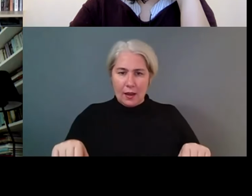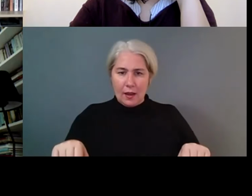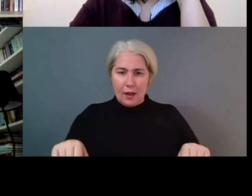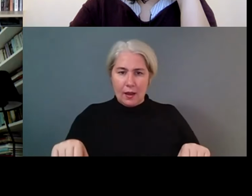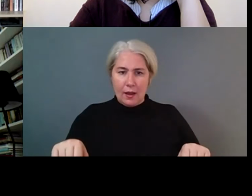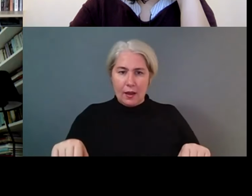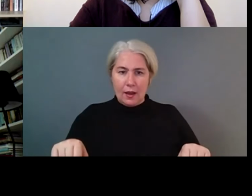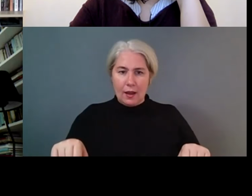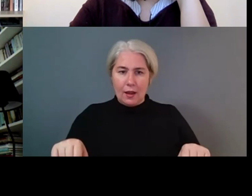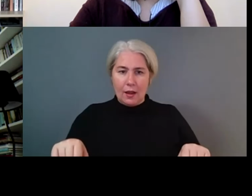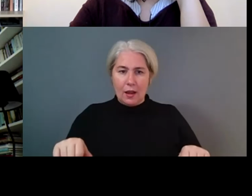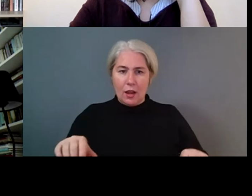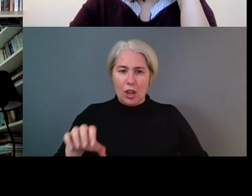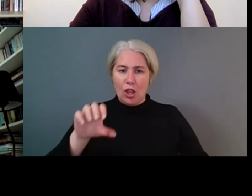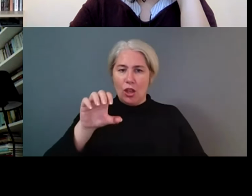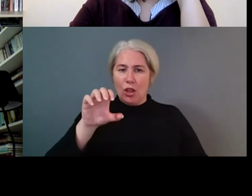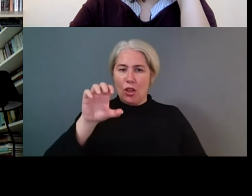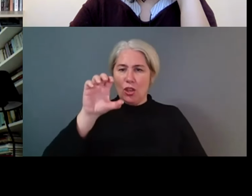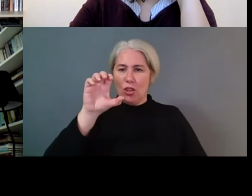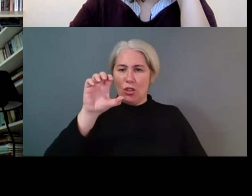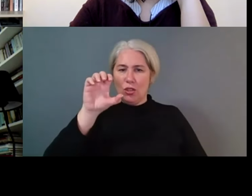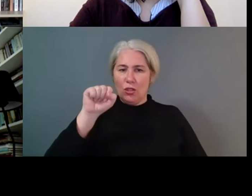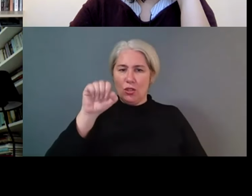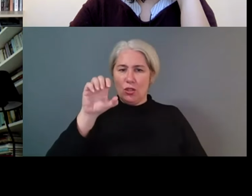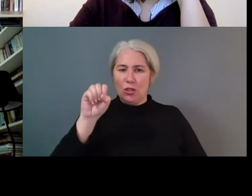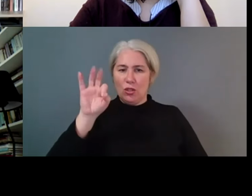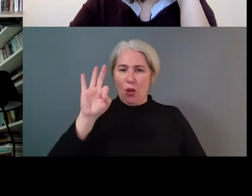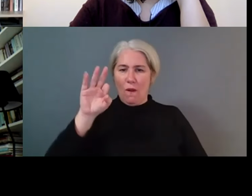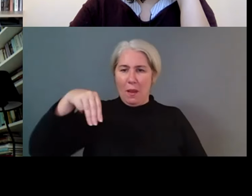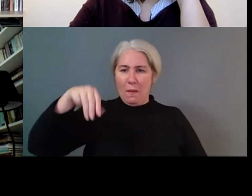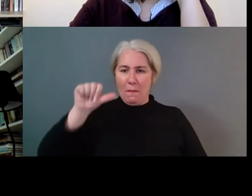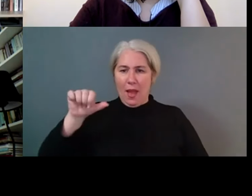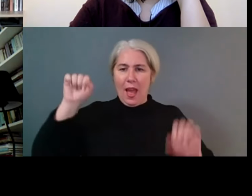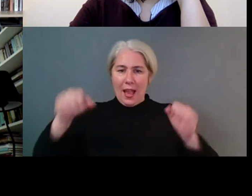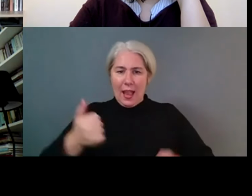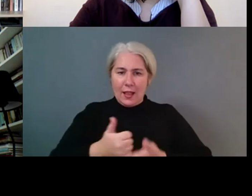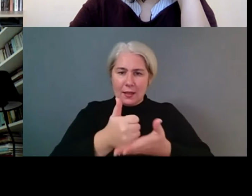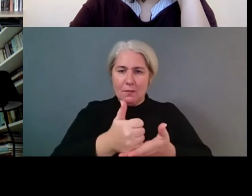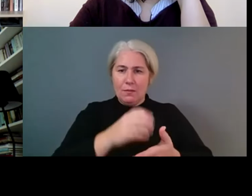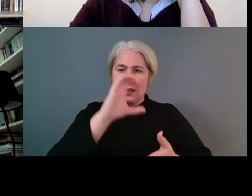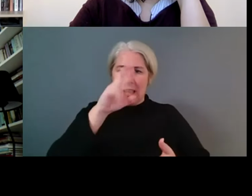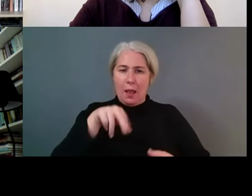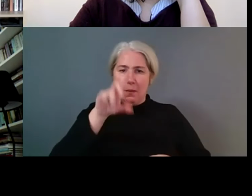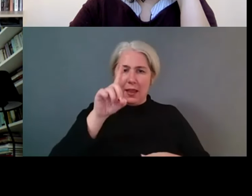Leone on this research that is being discussed?